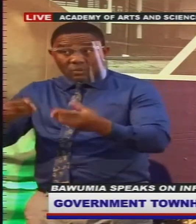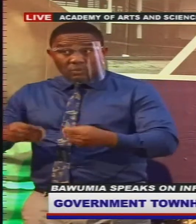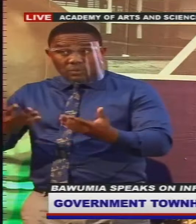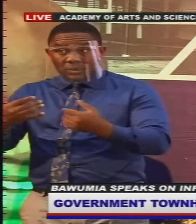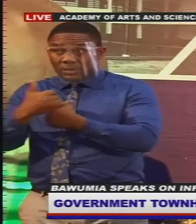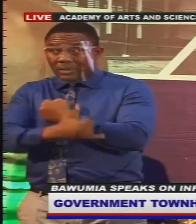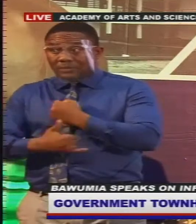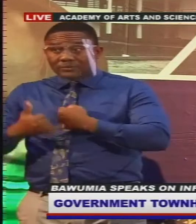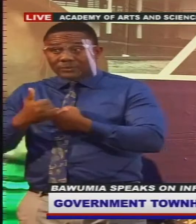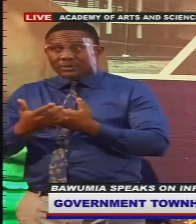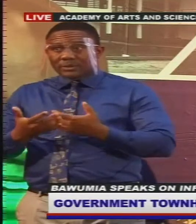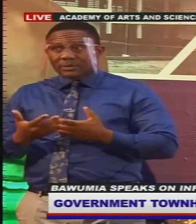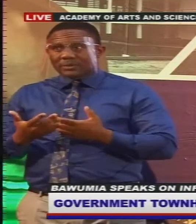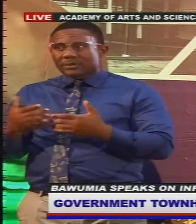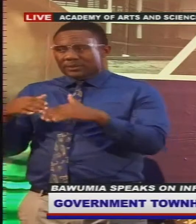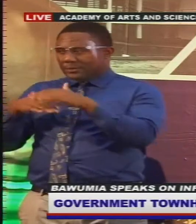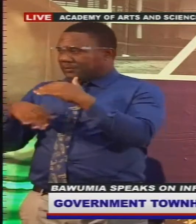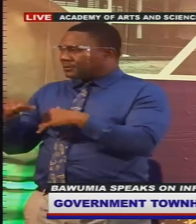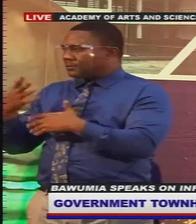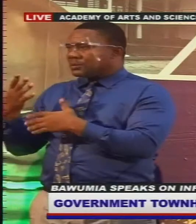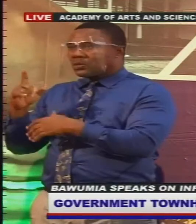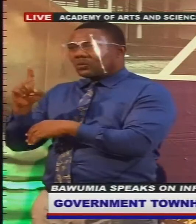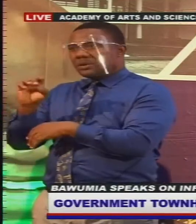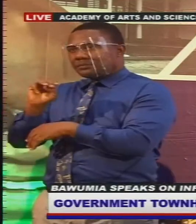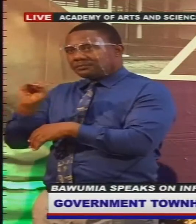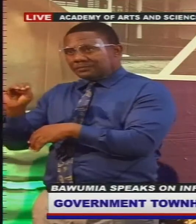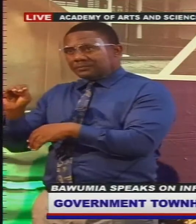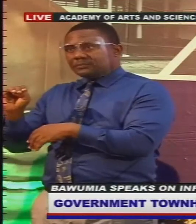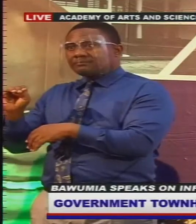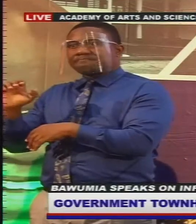country, under the $1 million one constituency,